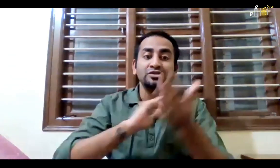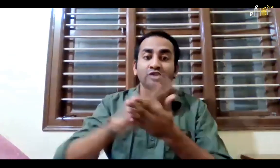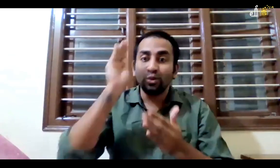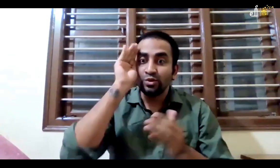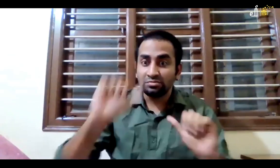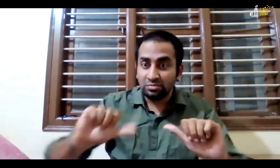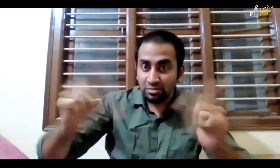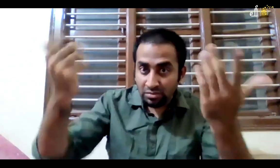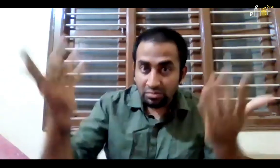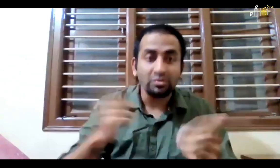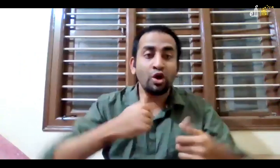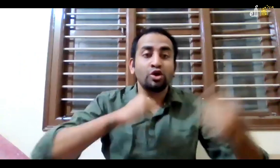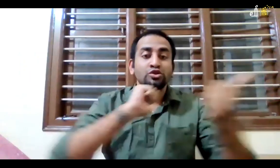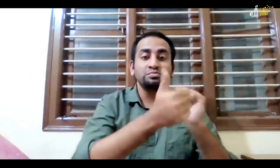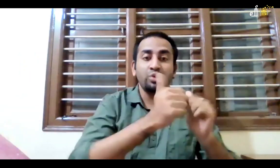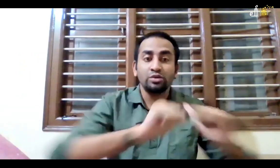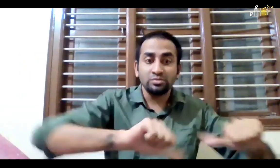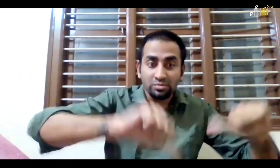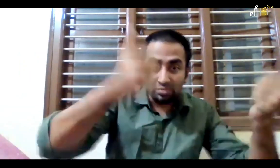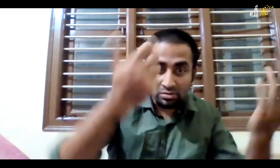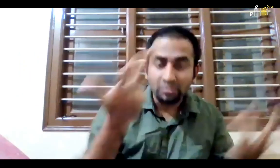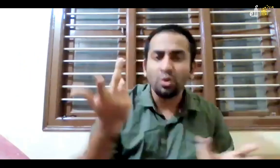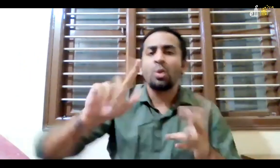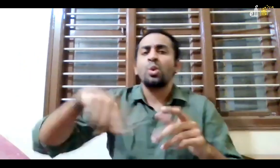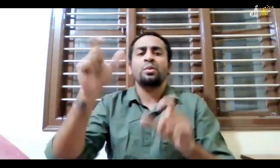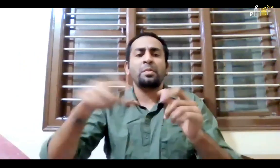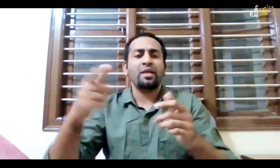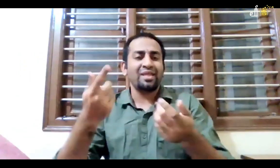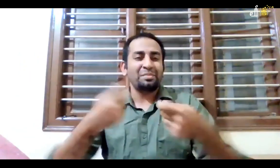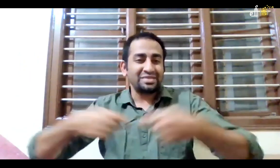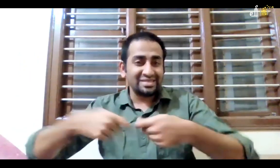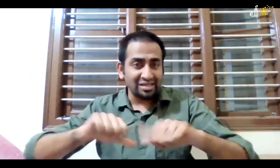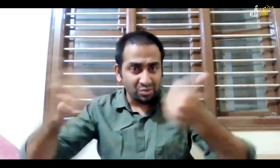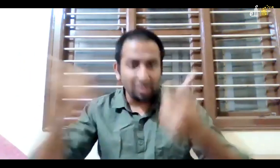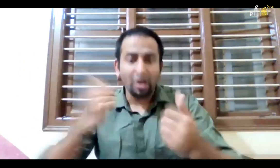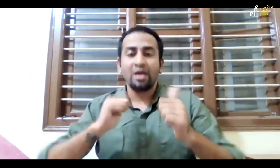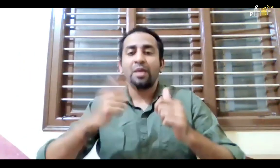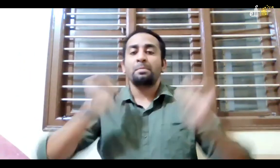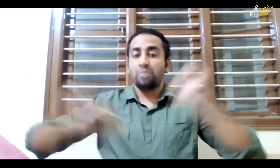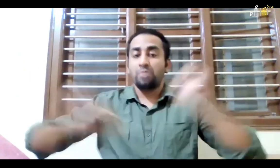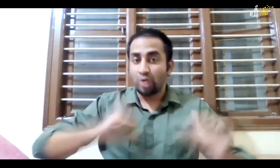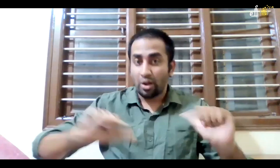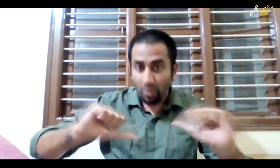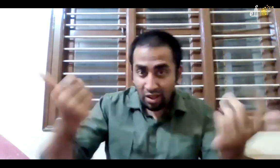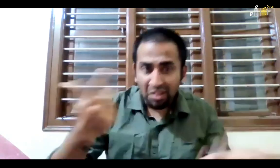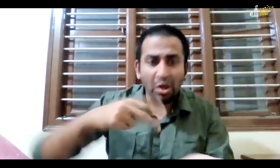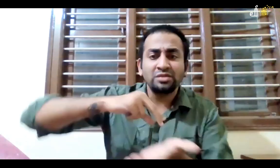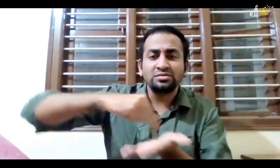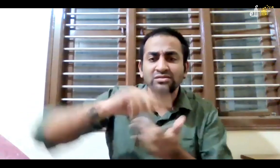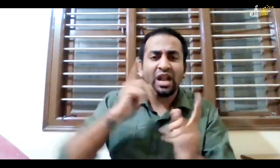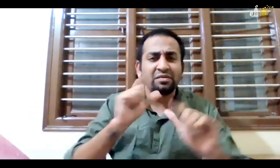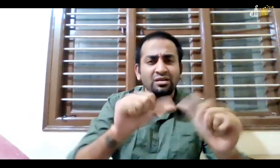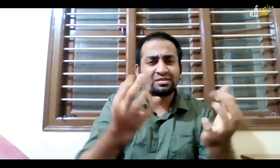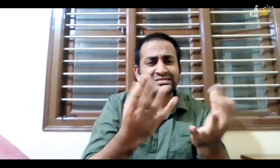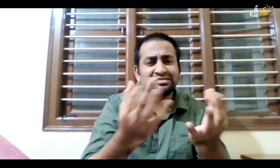if there are different success stories, right? Like how Ish News is doing great, how how different businesses and ventures are